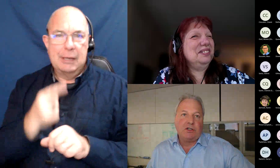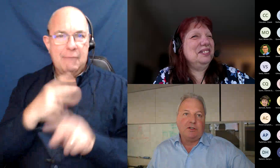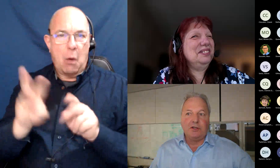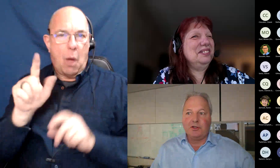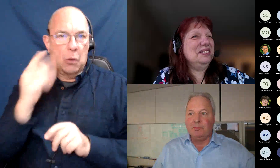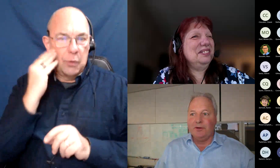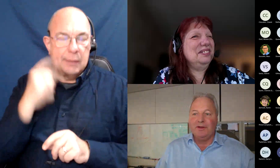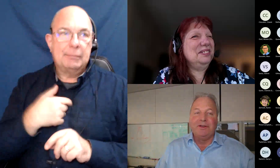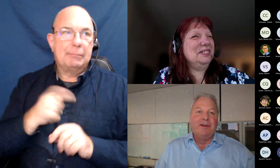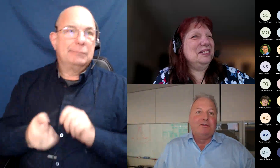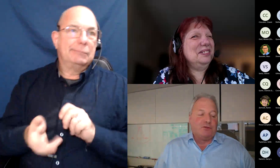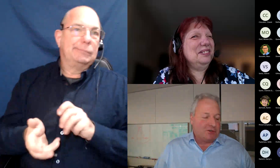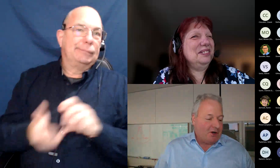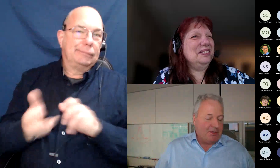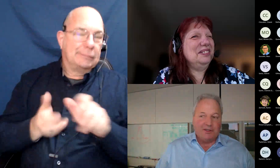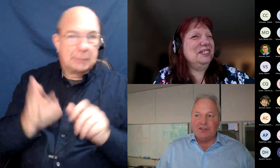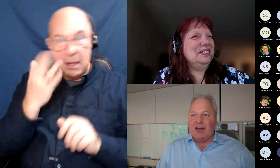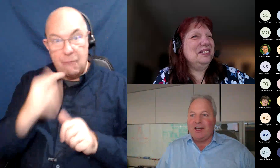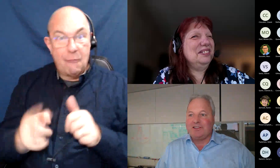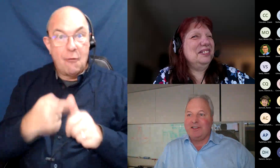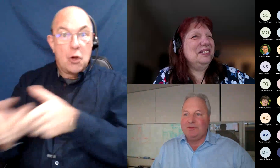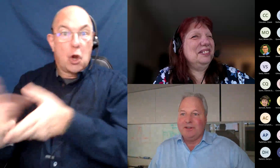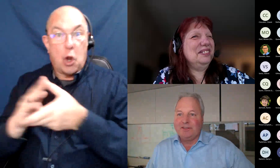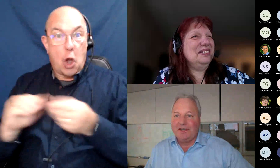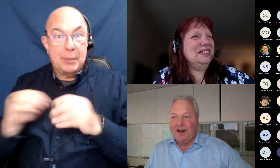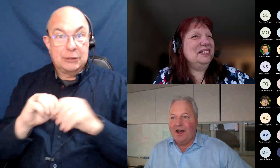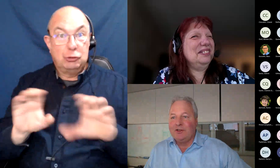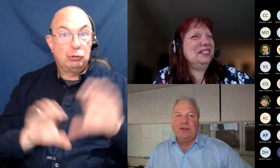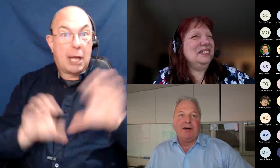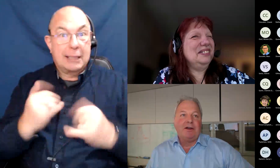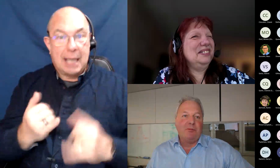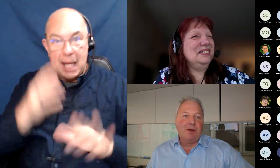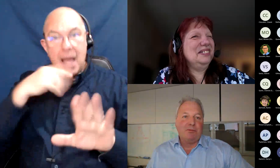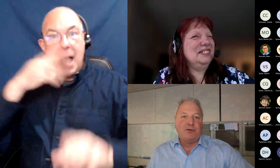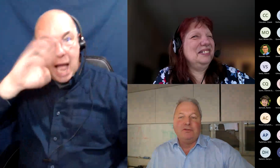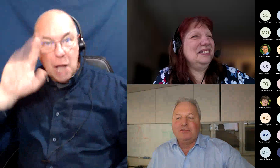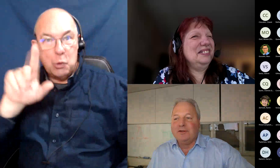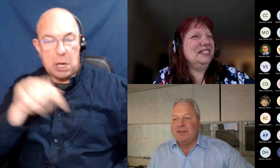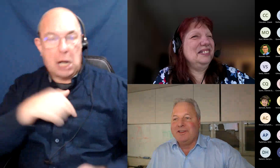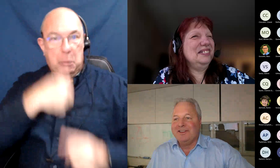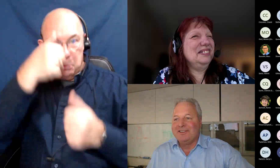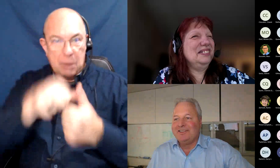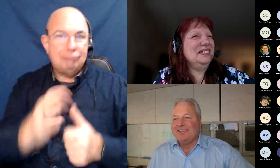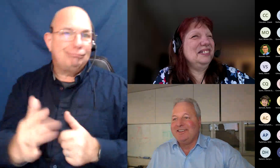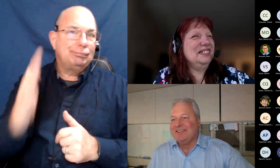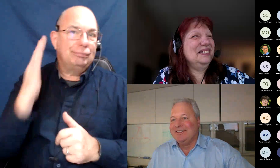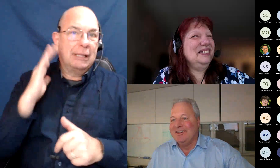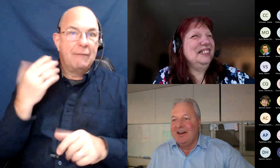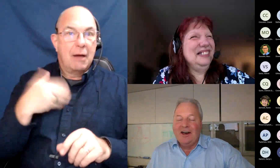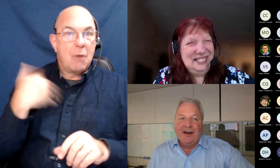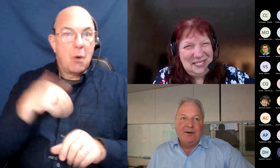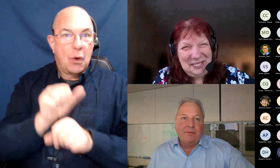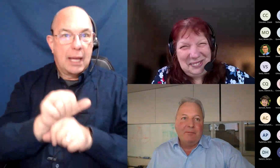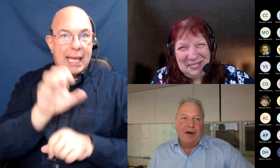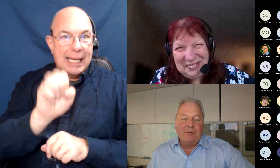to chuckle a little bit when the first comment in the chat today was, "Hi, Luna, I remember you from ESDC."